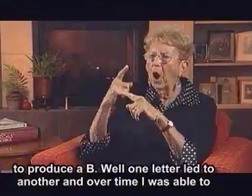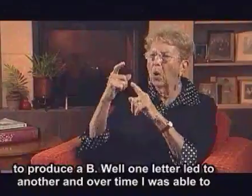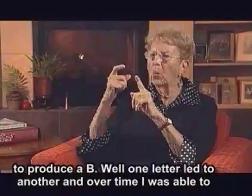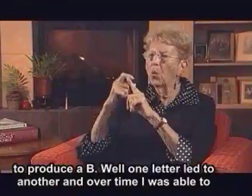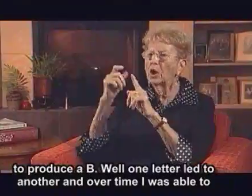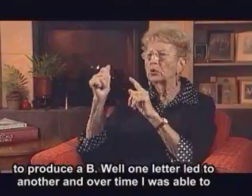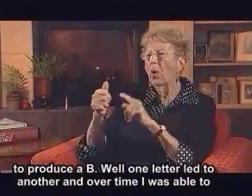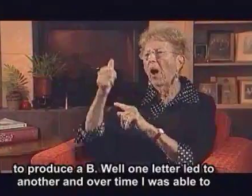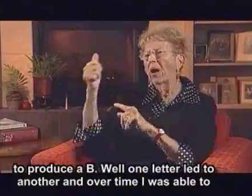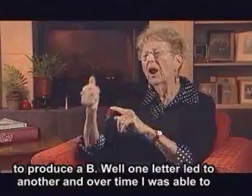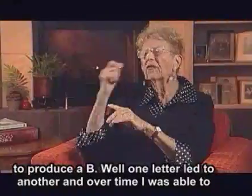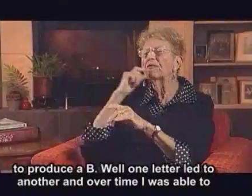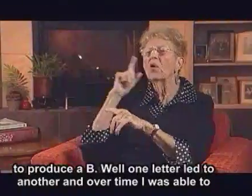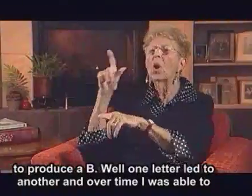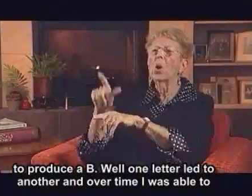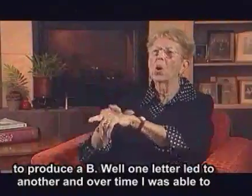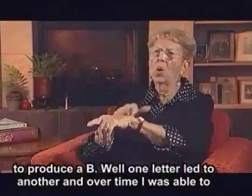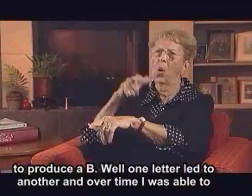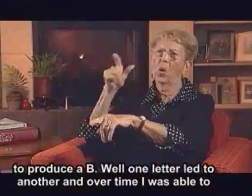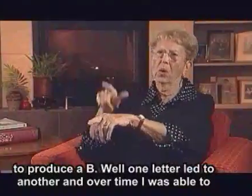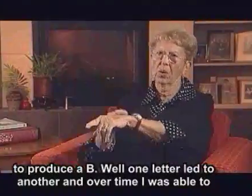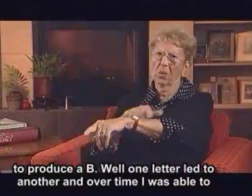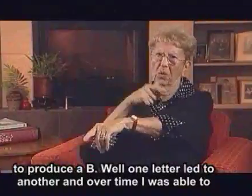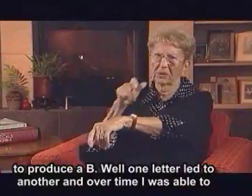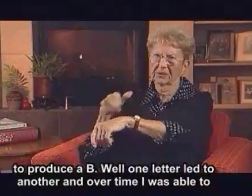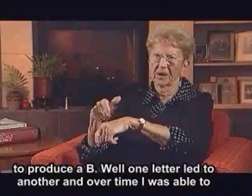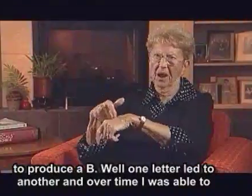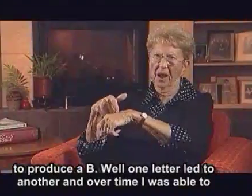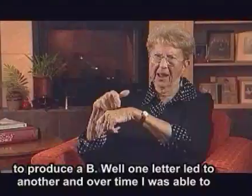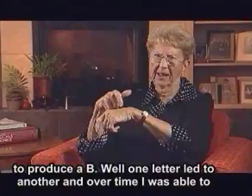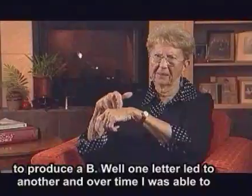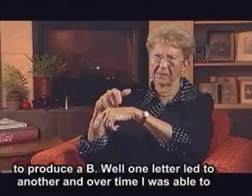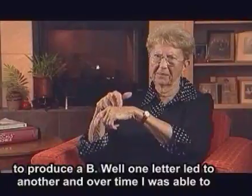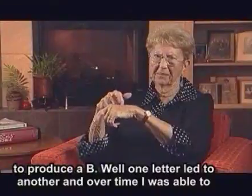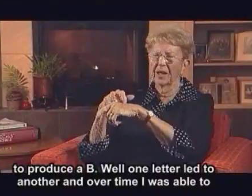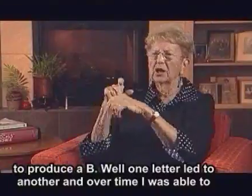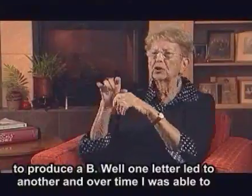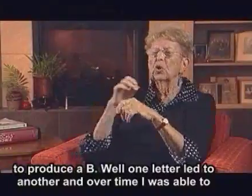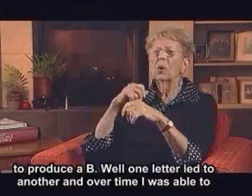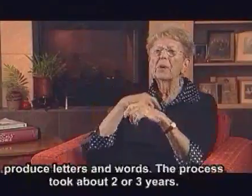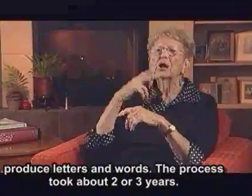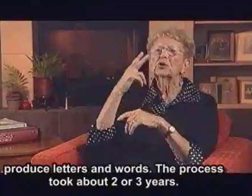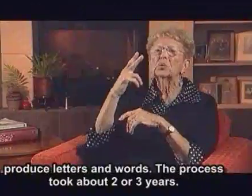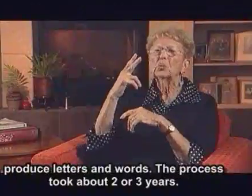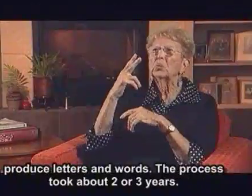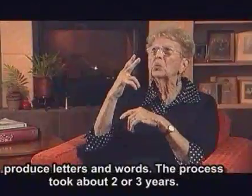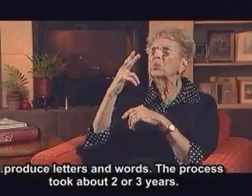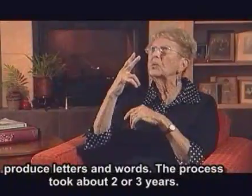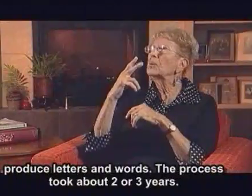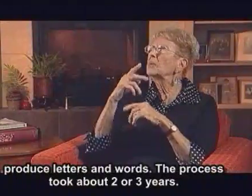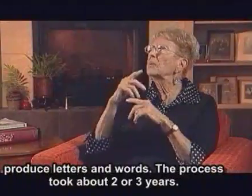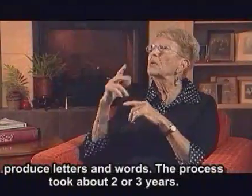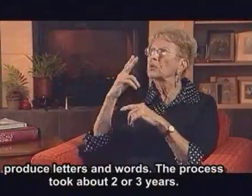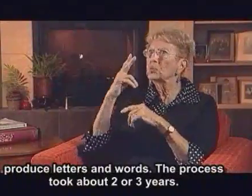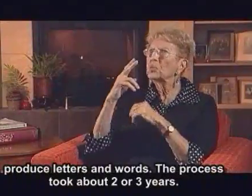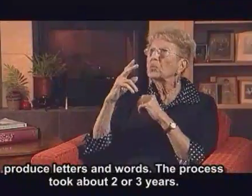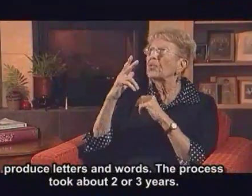B. Well, one letter led to another, and over the course of time, I was finally able to produce letters and